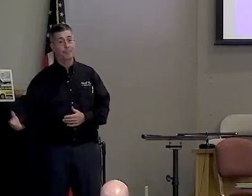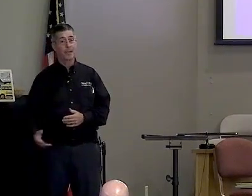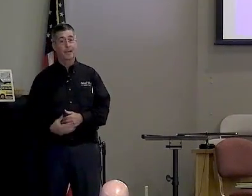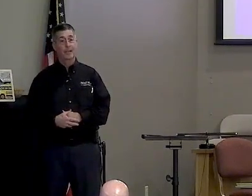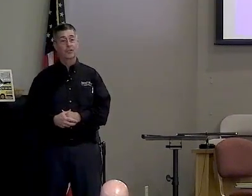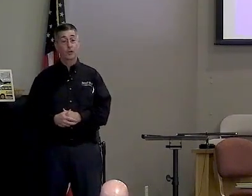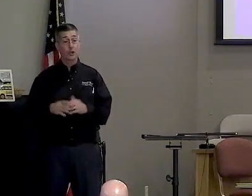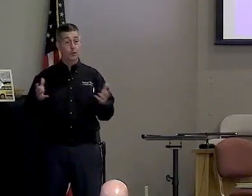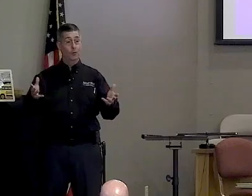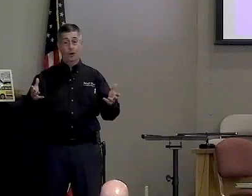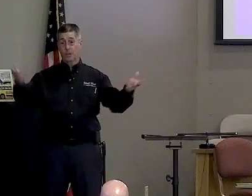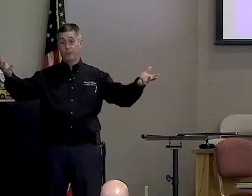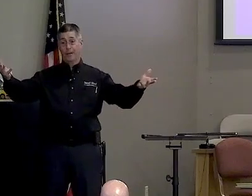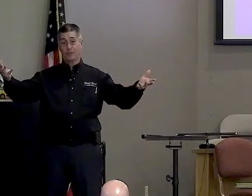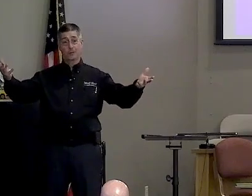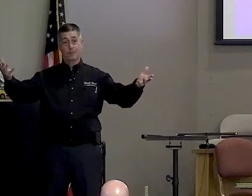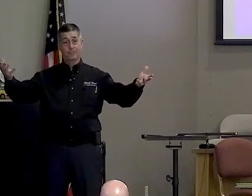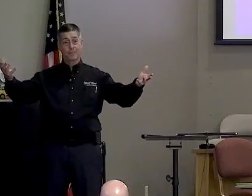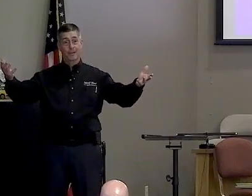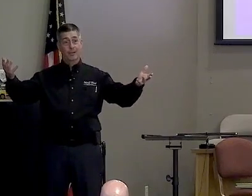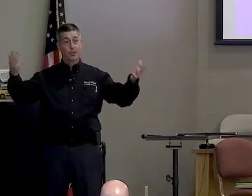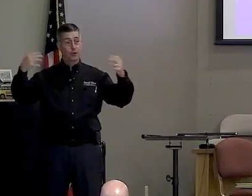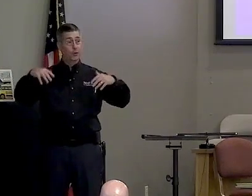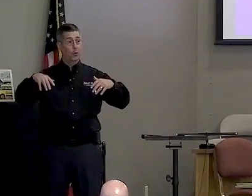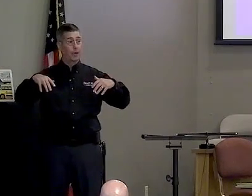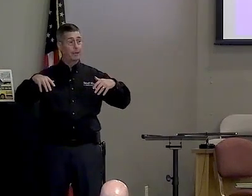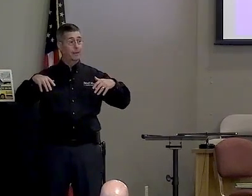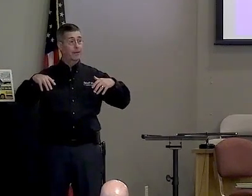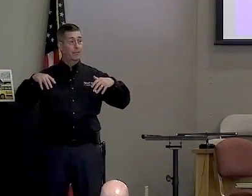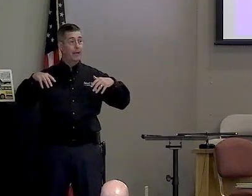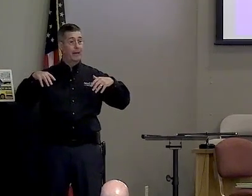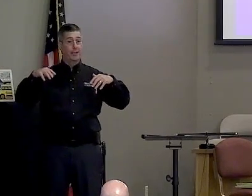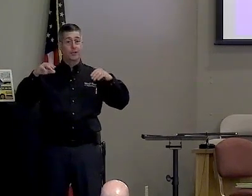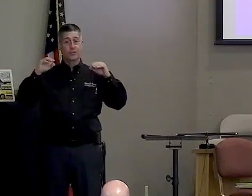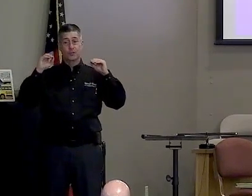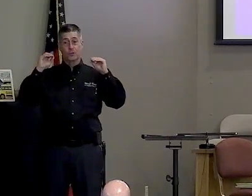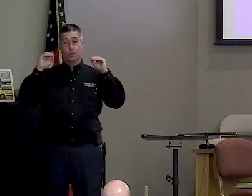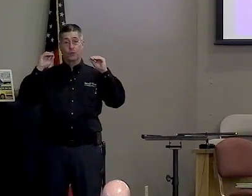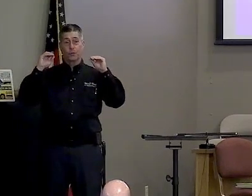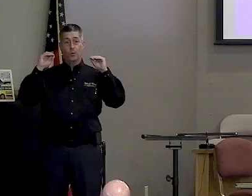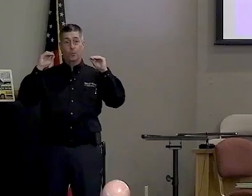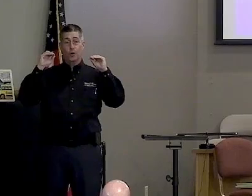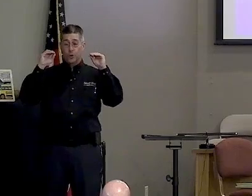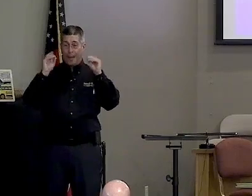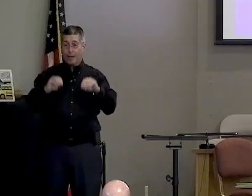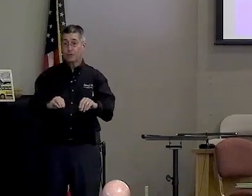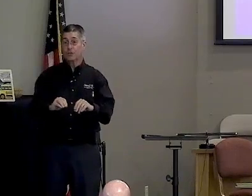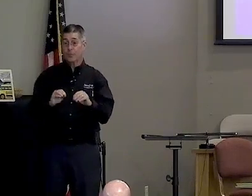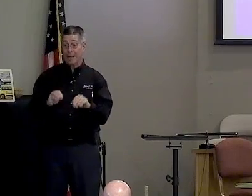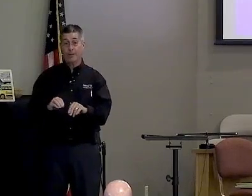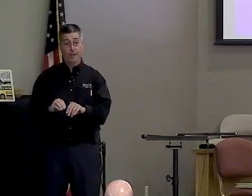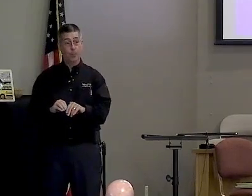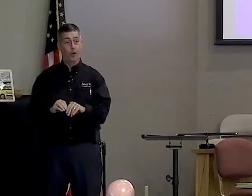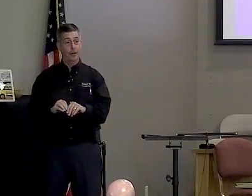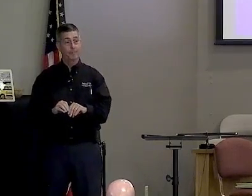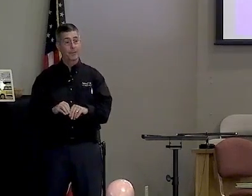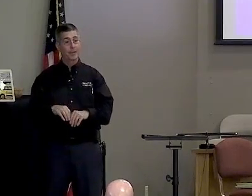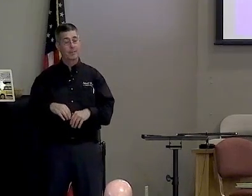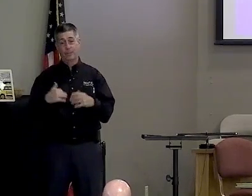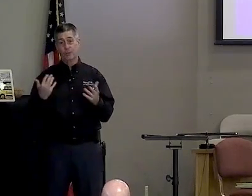So you are the professional. You're the one that is, who the pastor is depending upon to be able to do